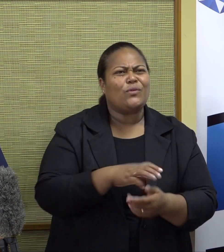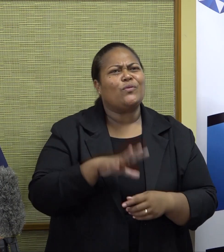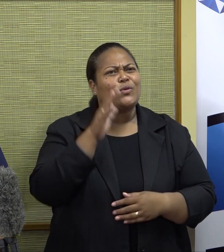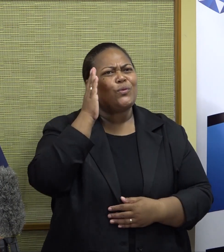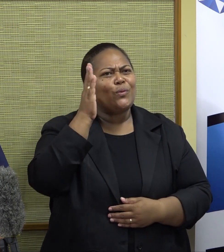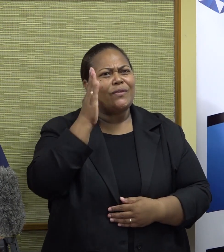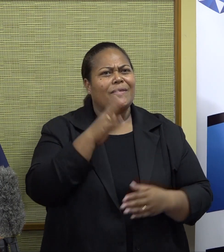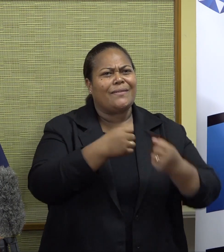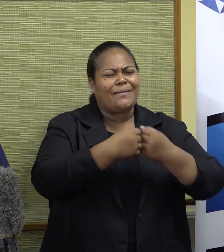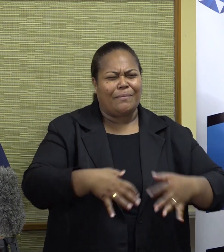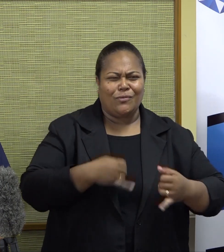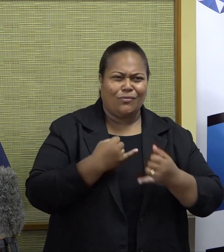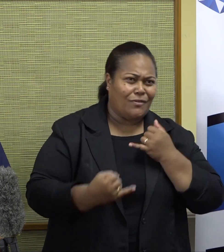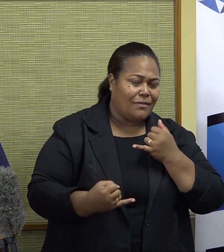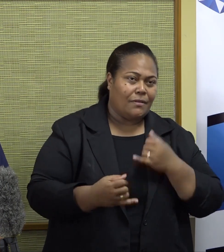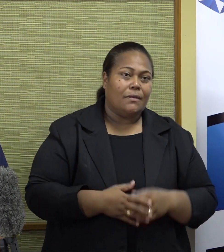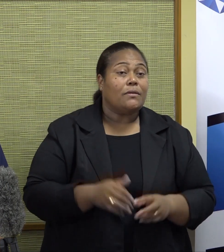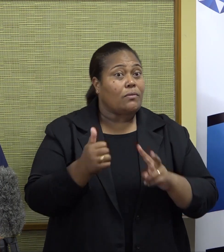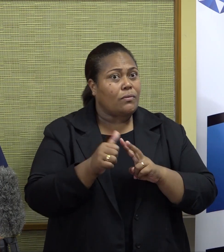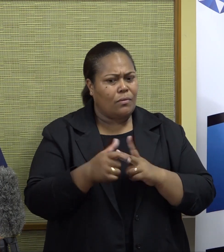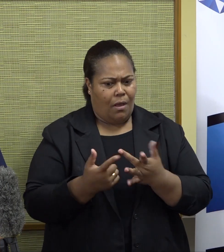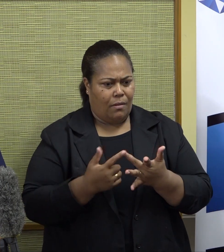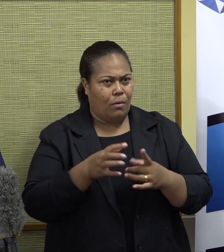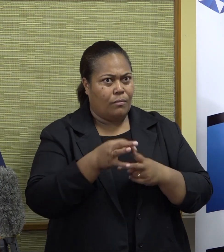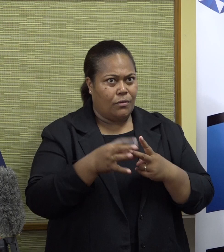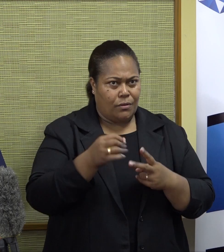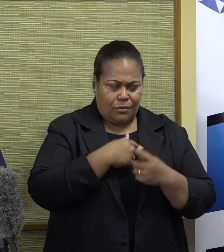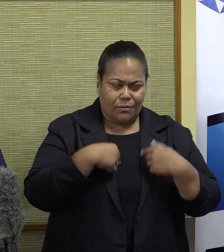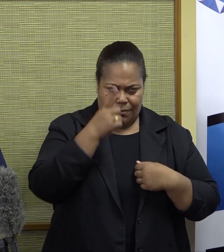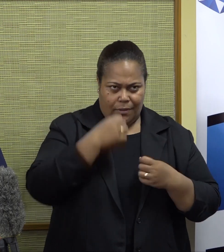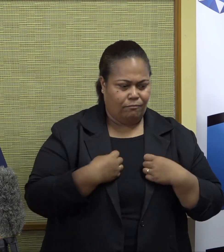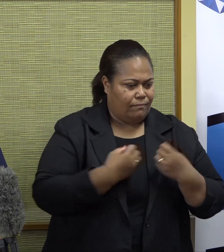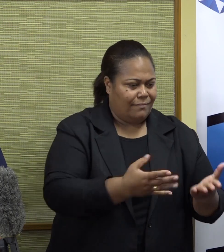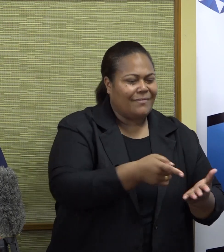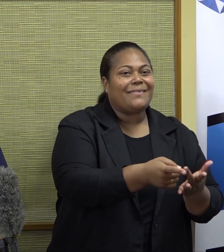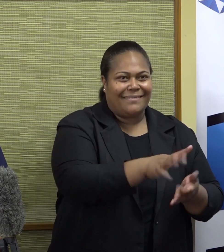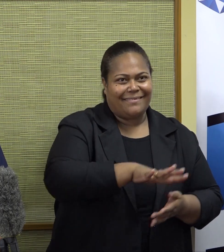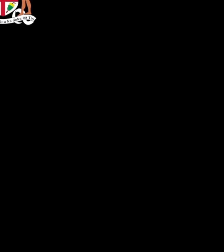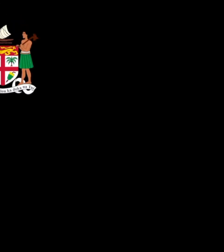severely damaged and alternative options that we can provide for those areas.